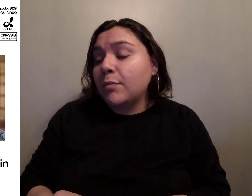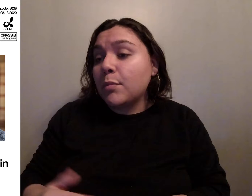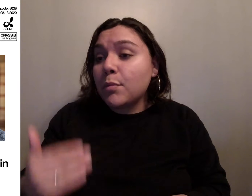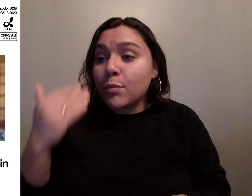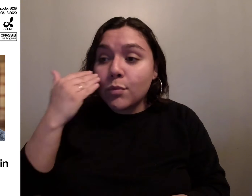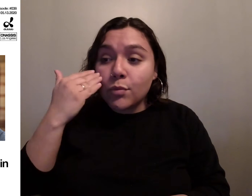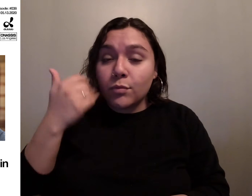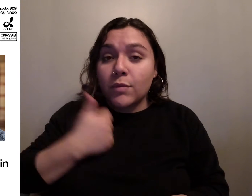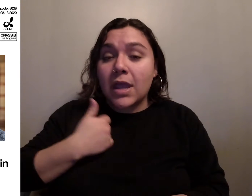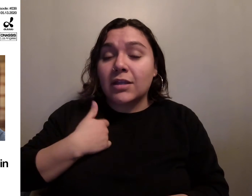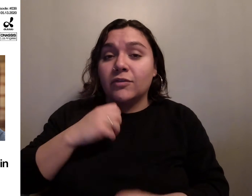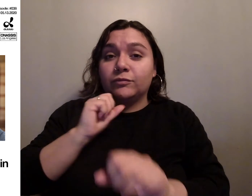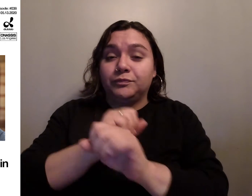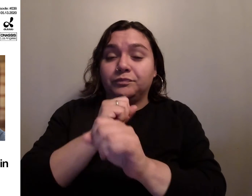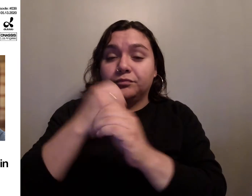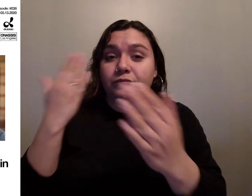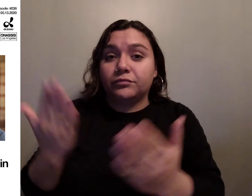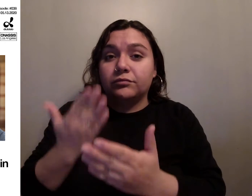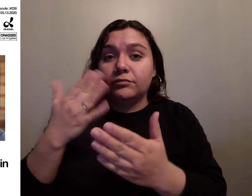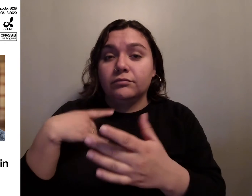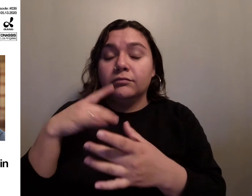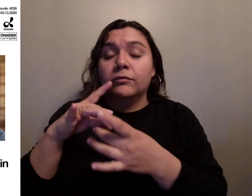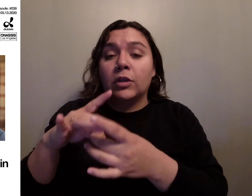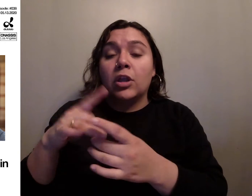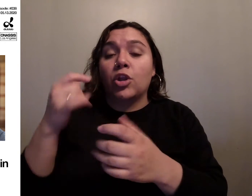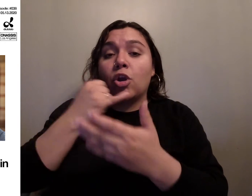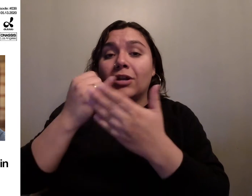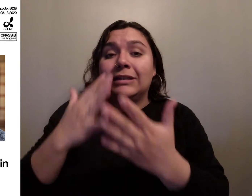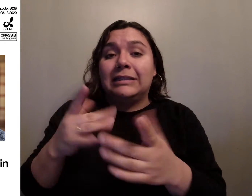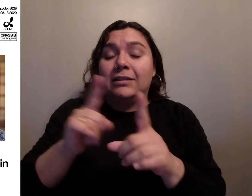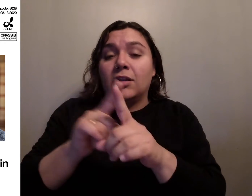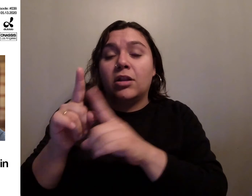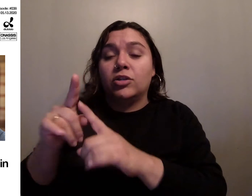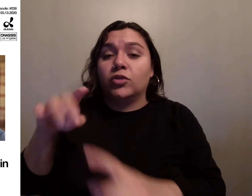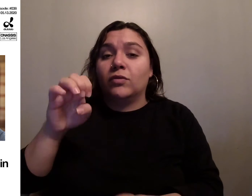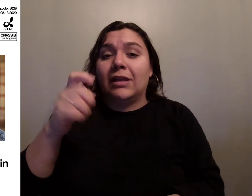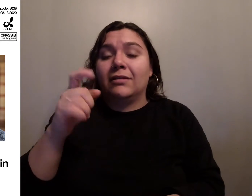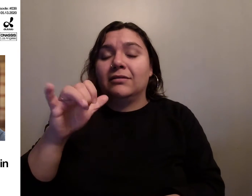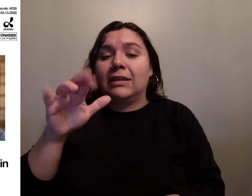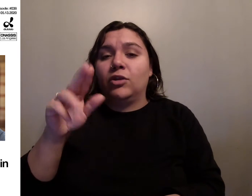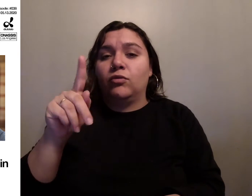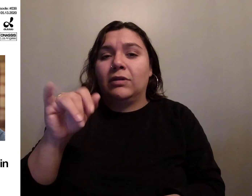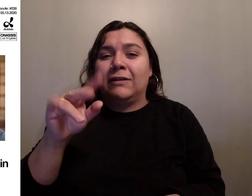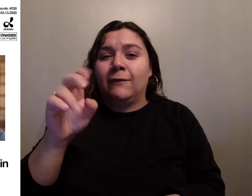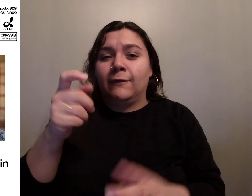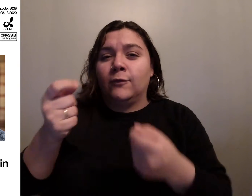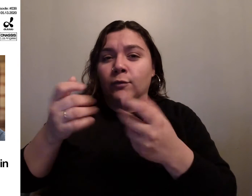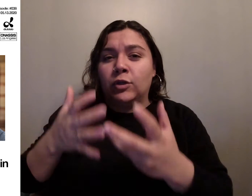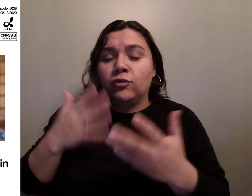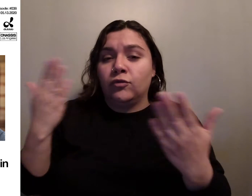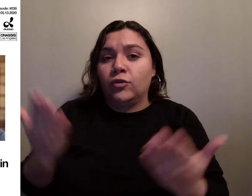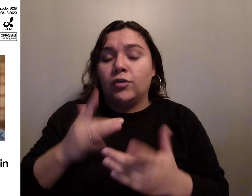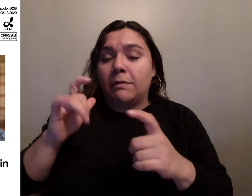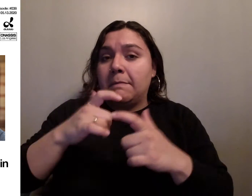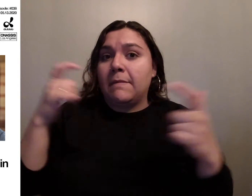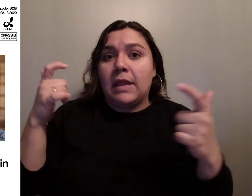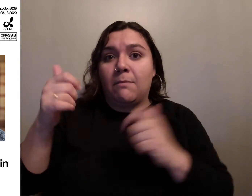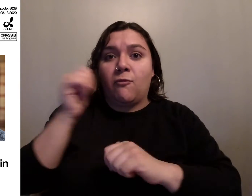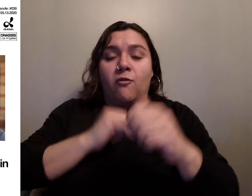of course. Yeah, well, I've served here as the artistic and executive director of